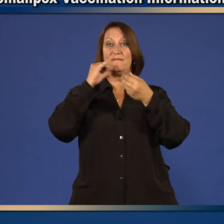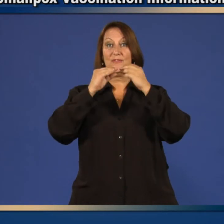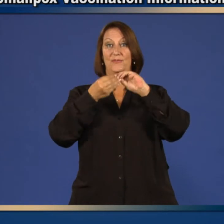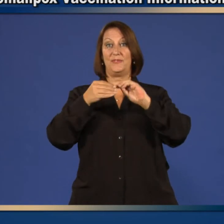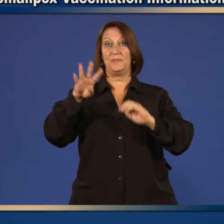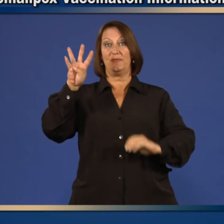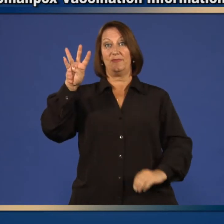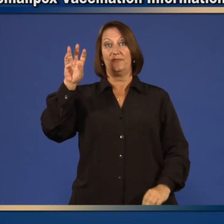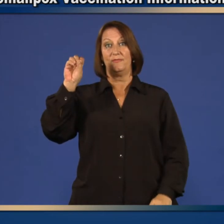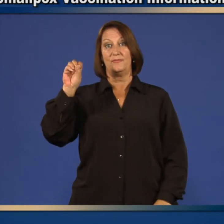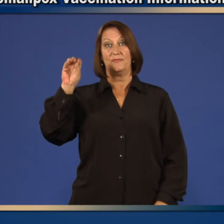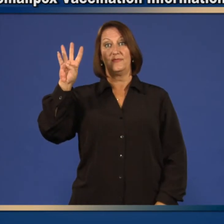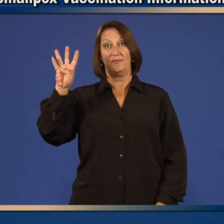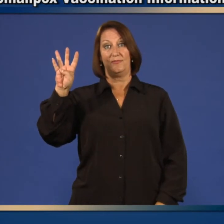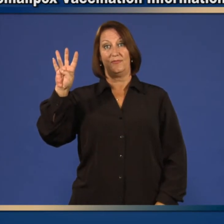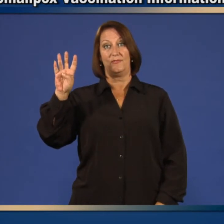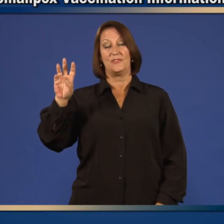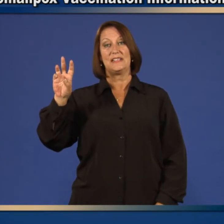calling